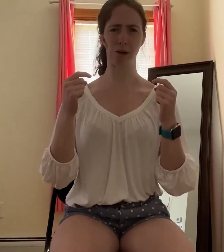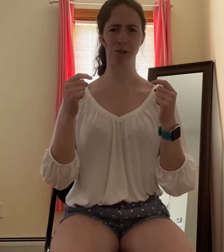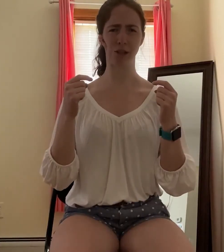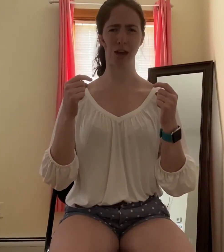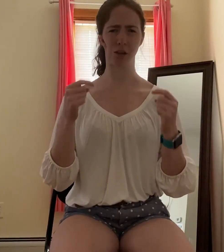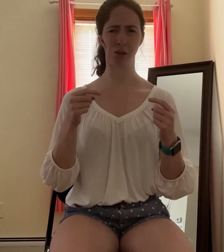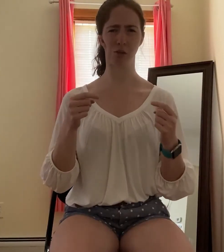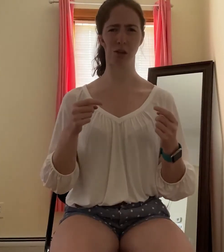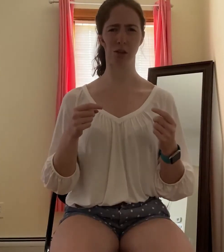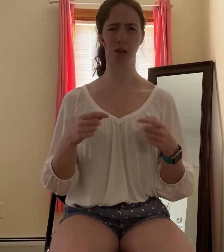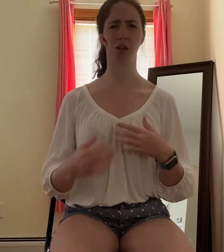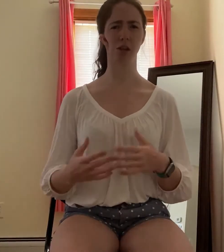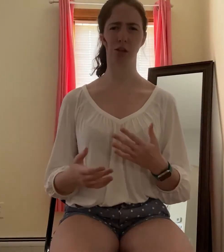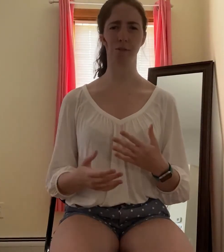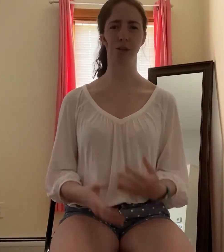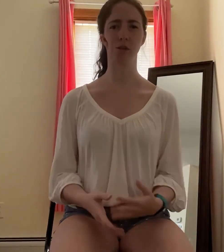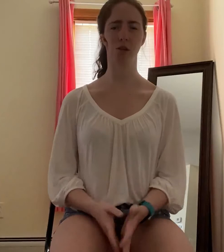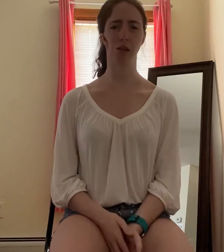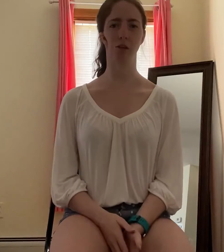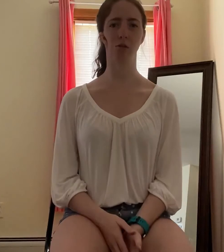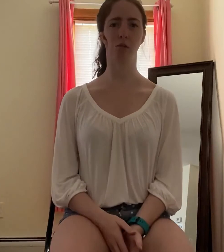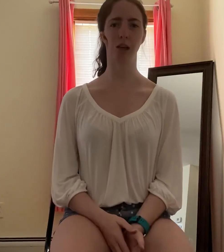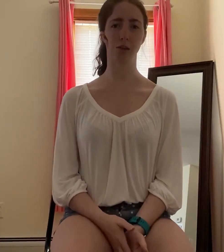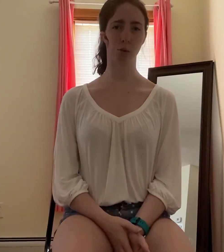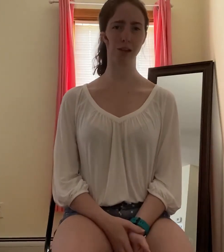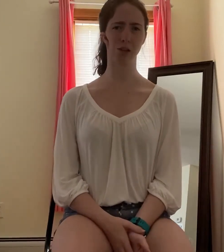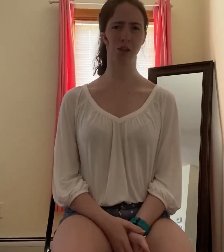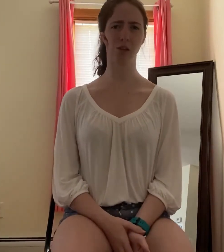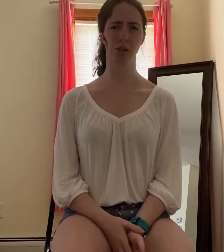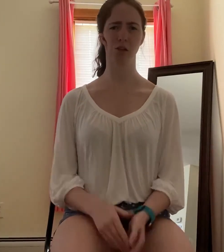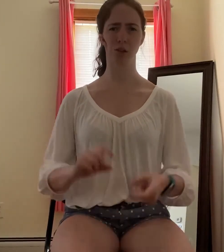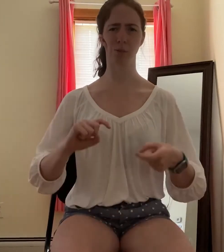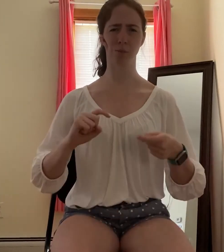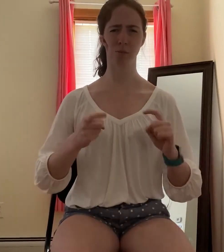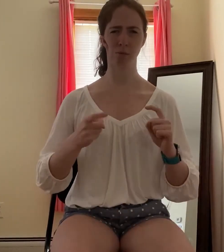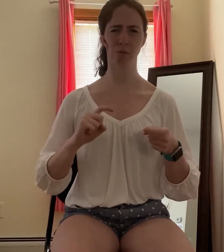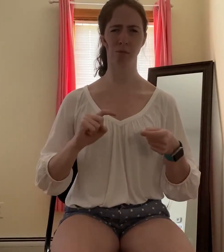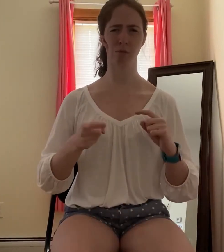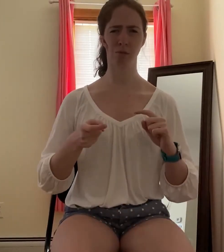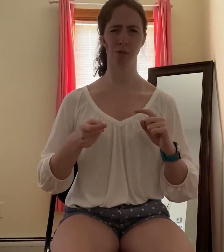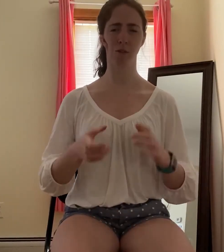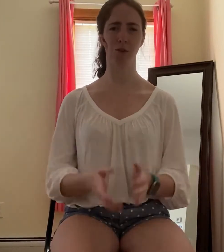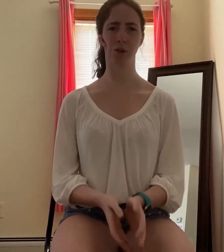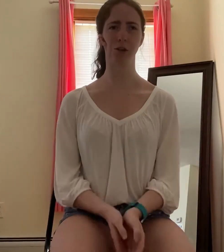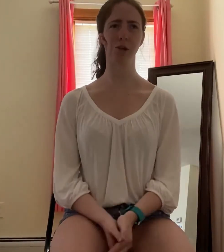are down and you look like a little confused so they know that it's a question. So, or are you